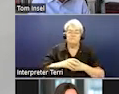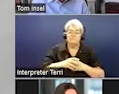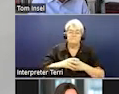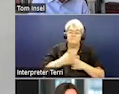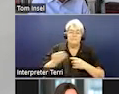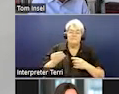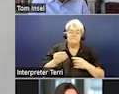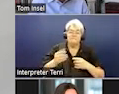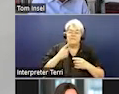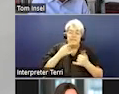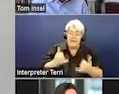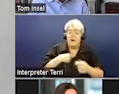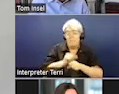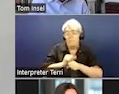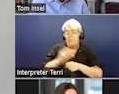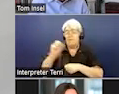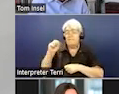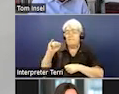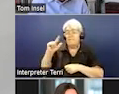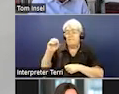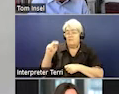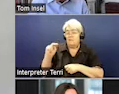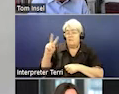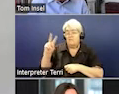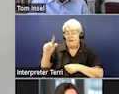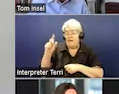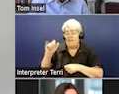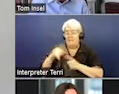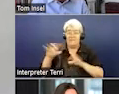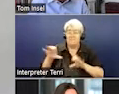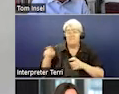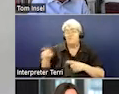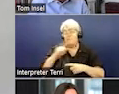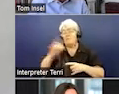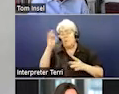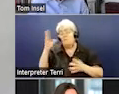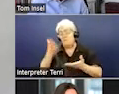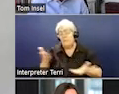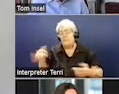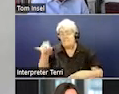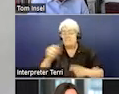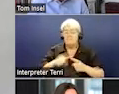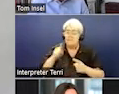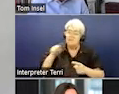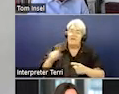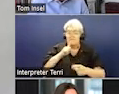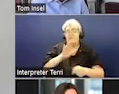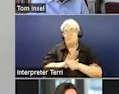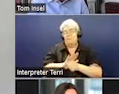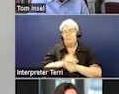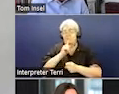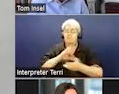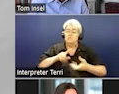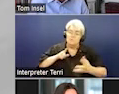I now work and live in Silicon Valley, which has done a lot of awful things, agreed, but they also have a real commitment to disruption